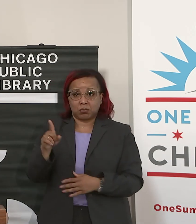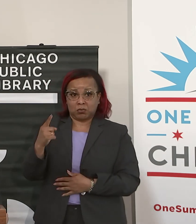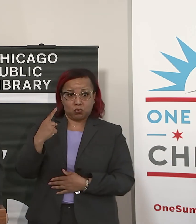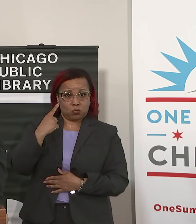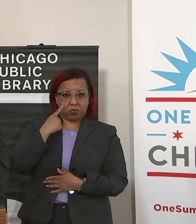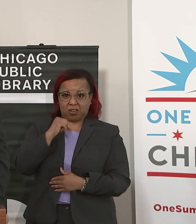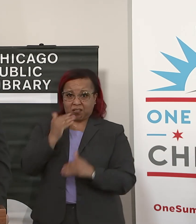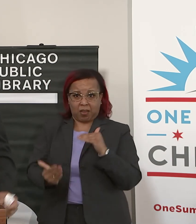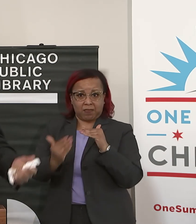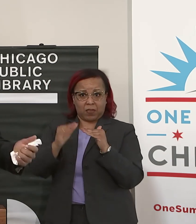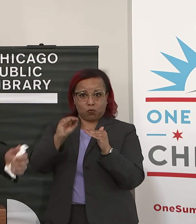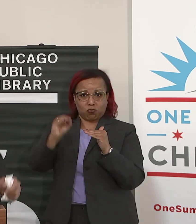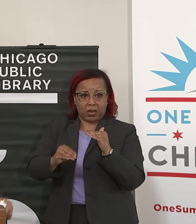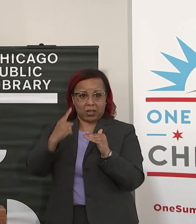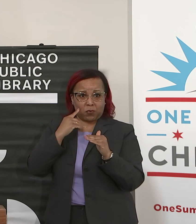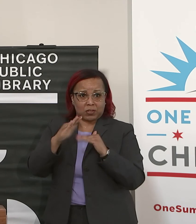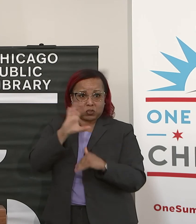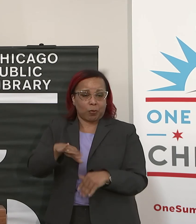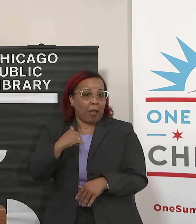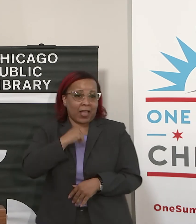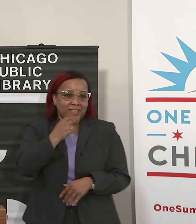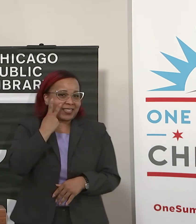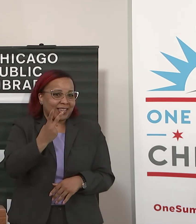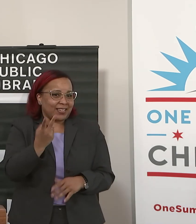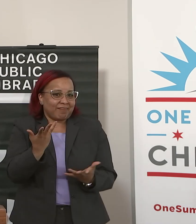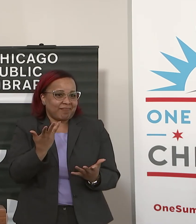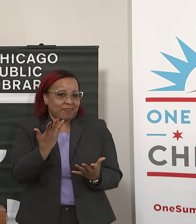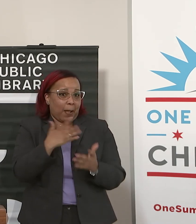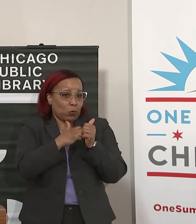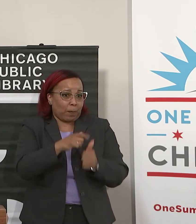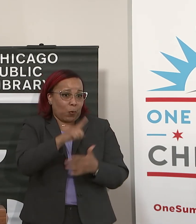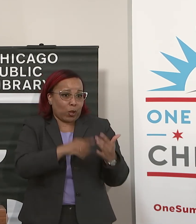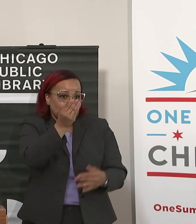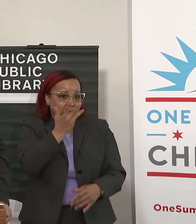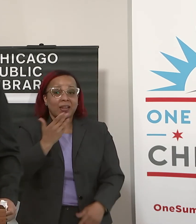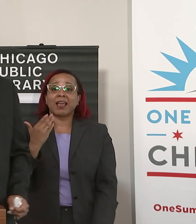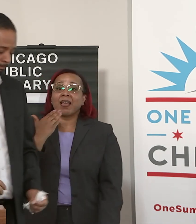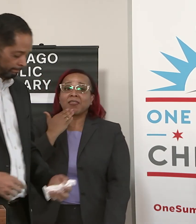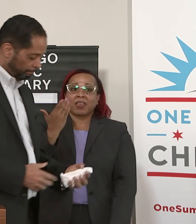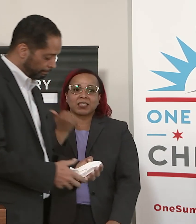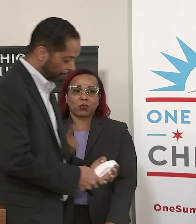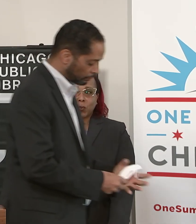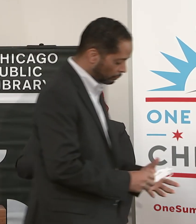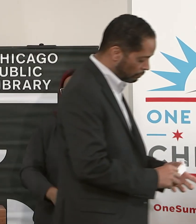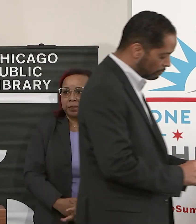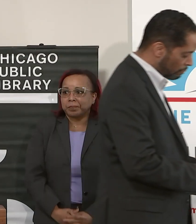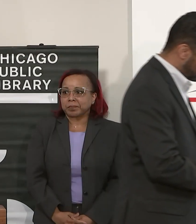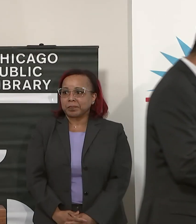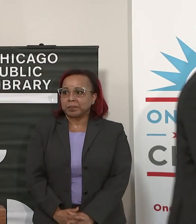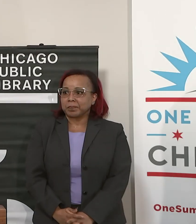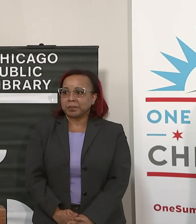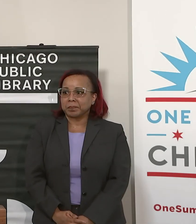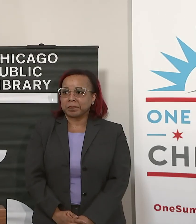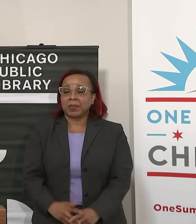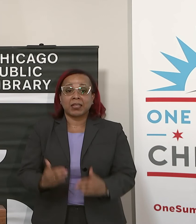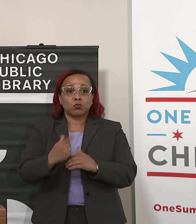an unfair rating for the city council? Again, I haven't seen it. I'm just going by what you said. All right, thanks. Could I ask one from Eshleman who said